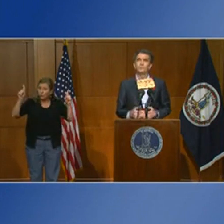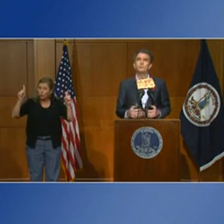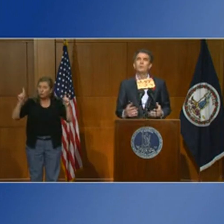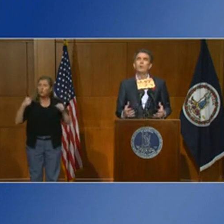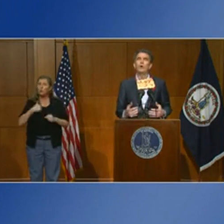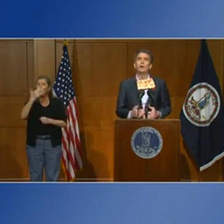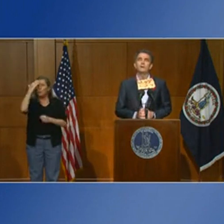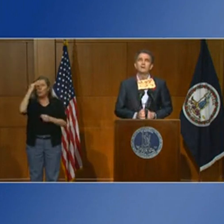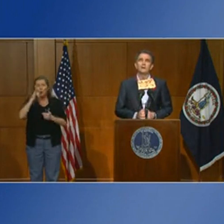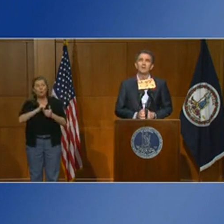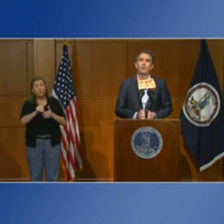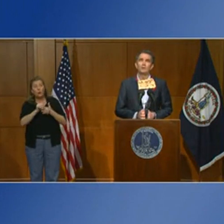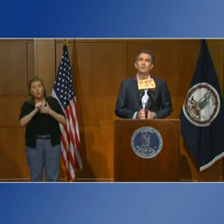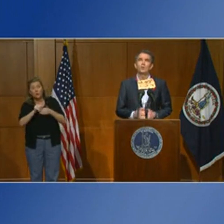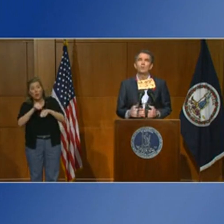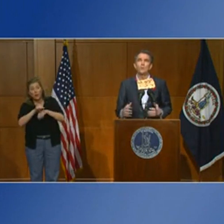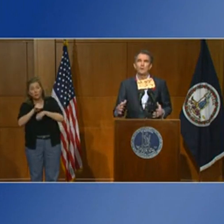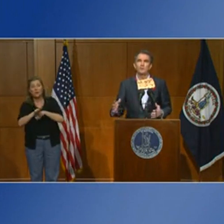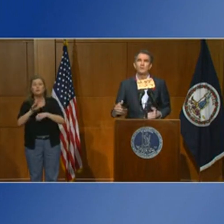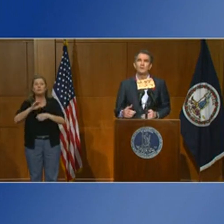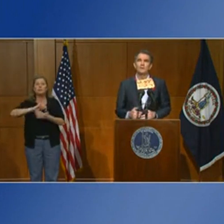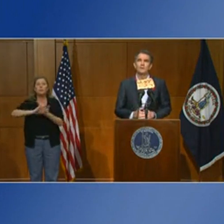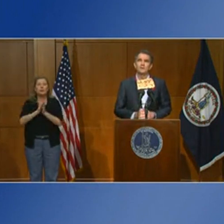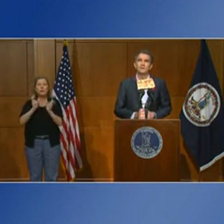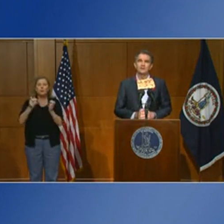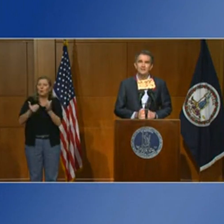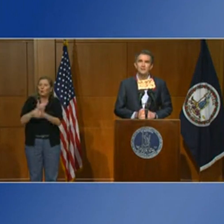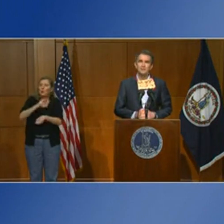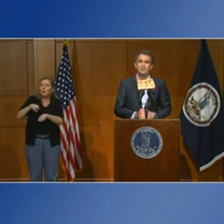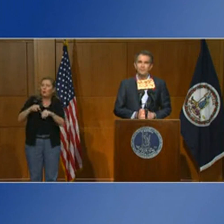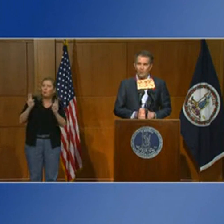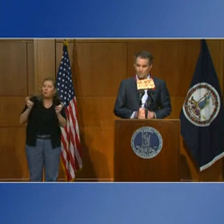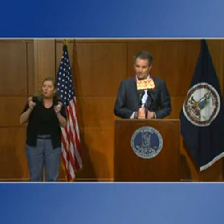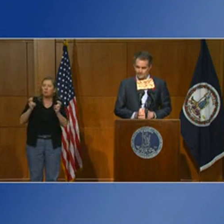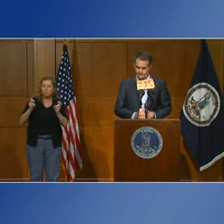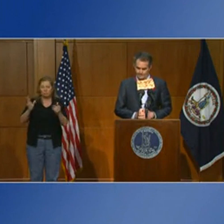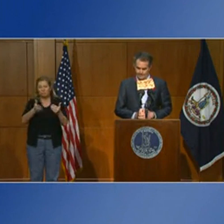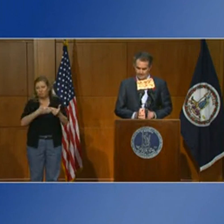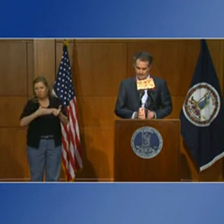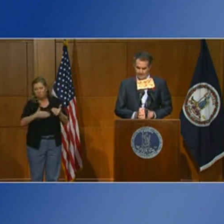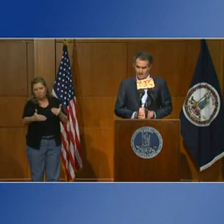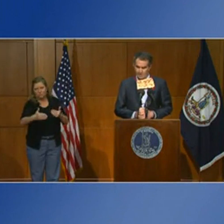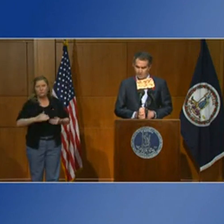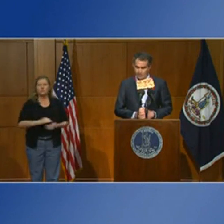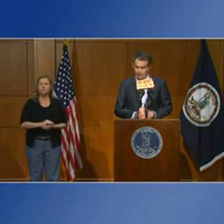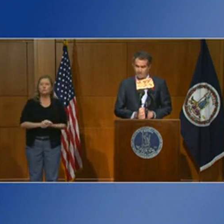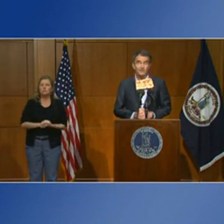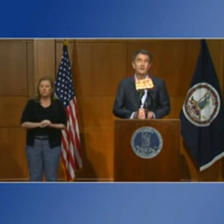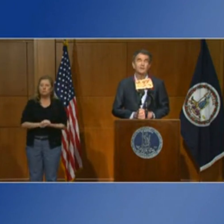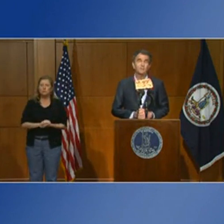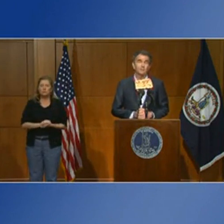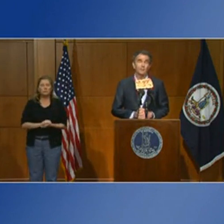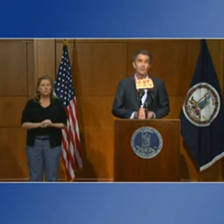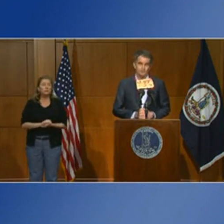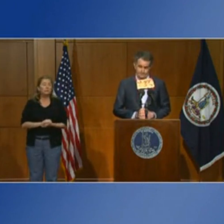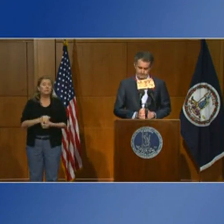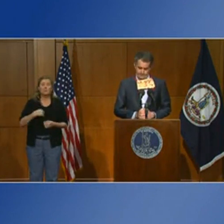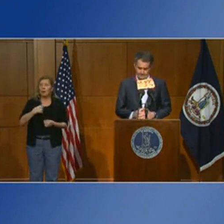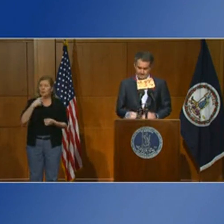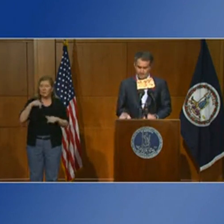guidelines will be part of our new normal as we continue to move forward. You've heard me say this